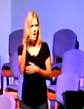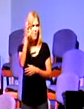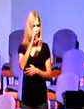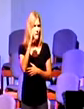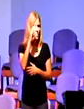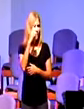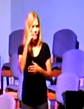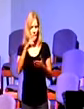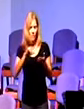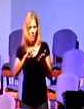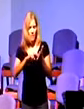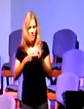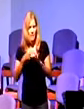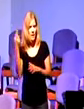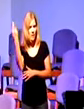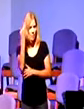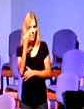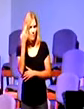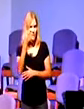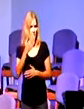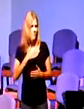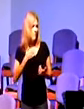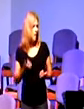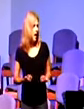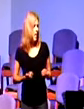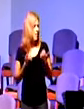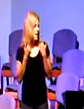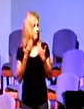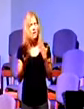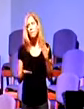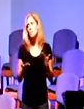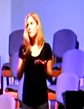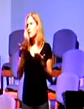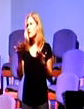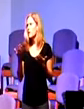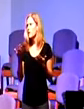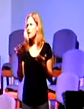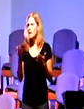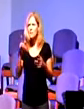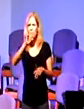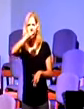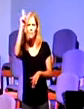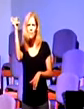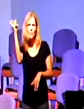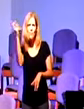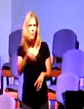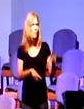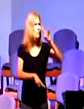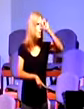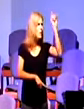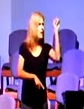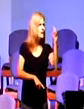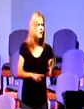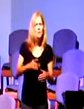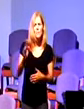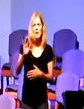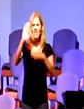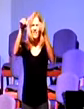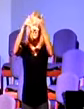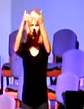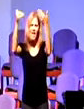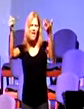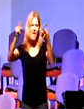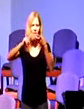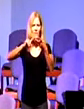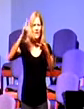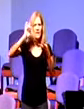for meaning and purpose in life. Maybe you're here asking the biggest questions you can ask about things like heaven